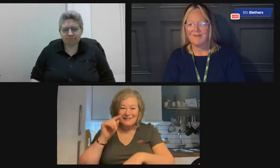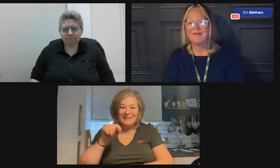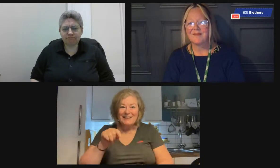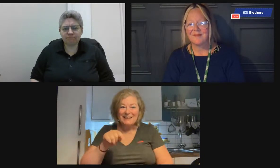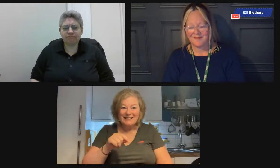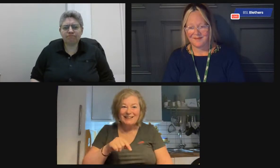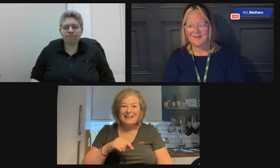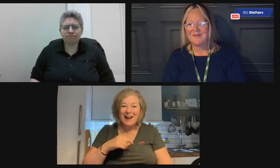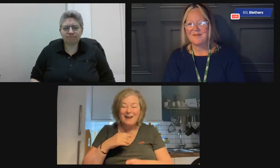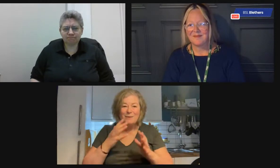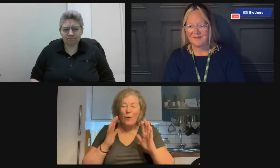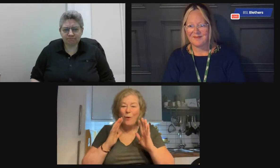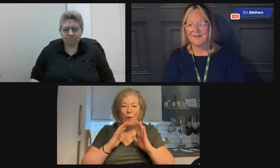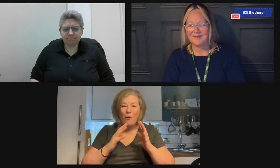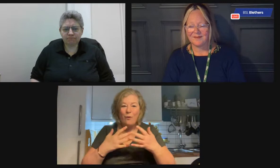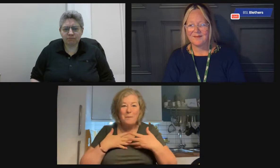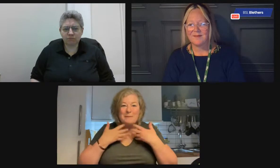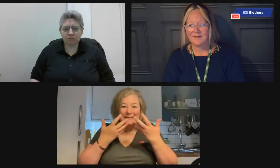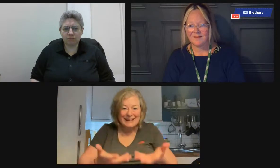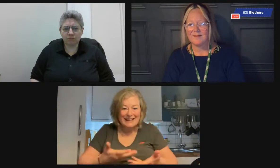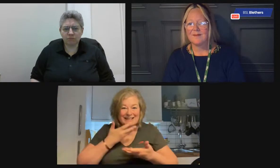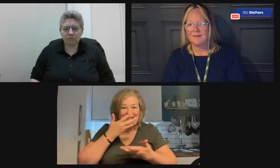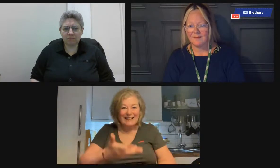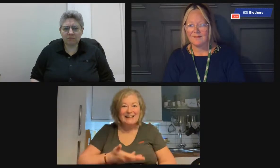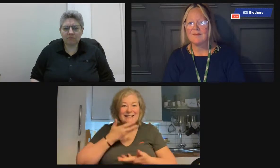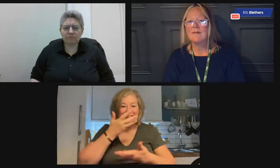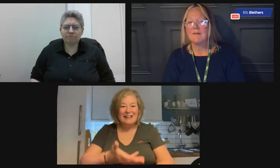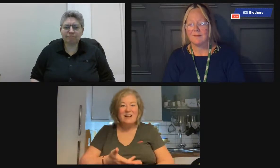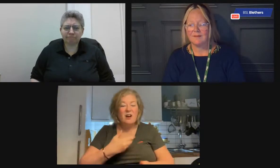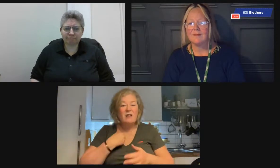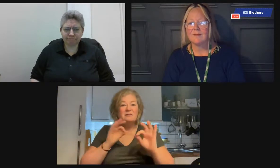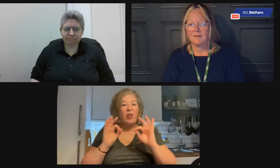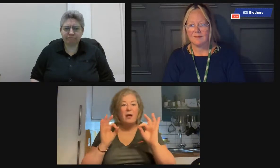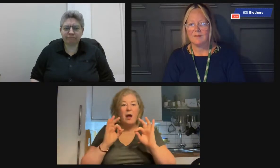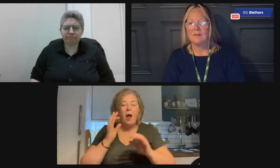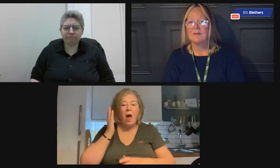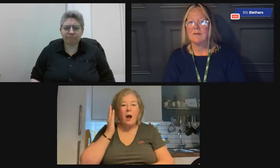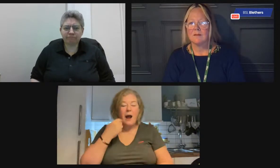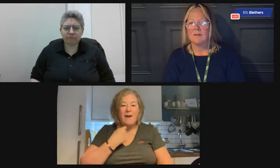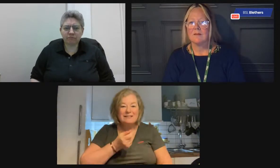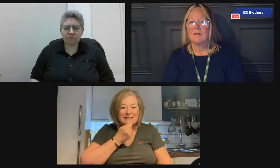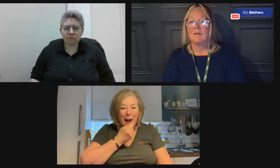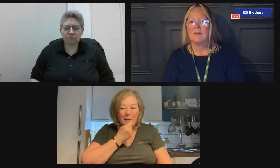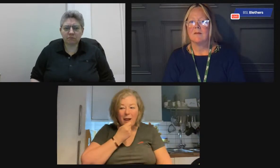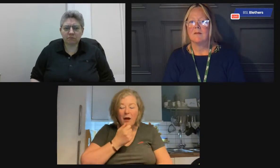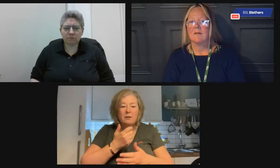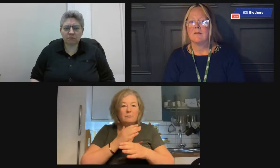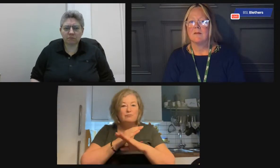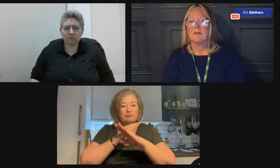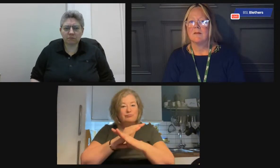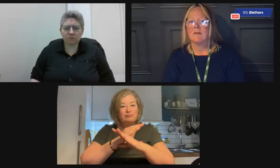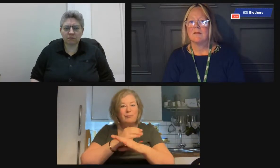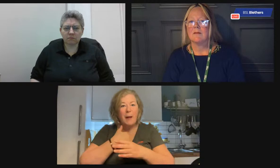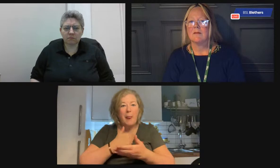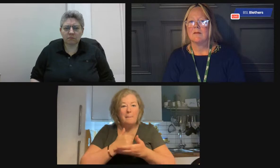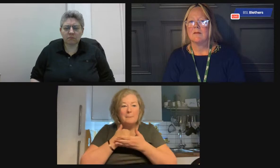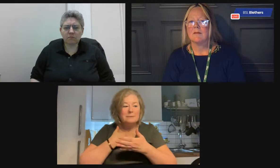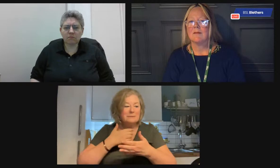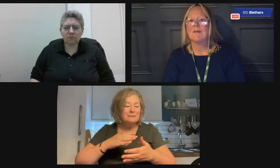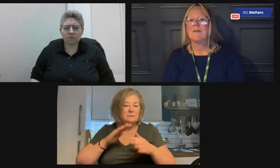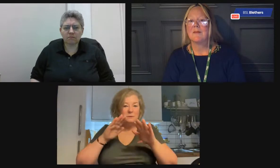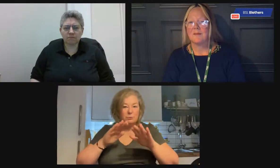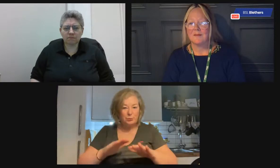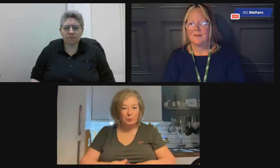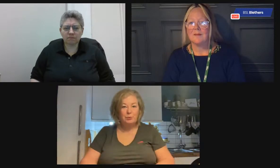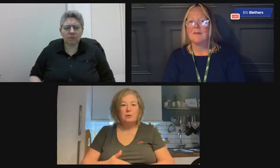food, and really being sensitive to food and being sick all the time. I had tablets that